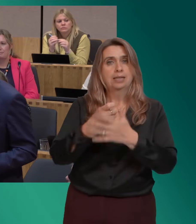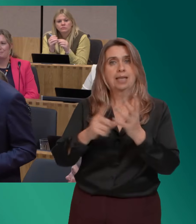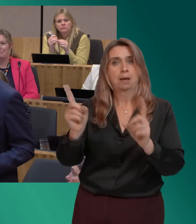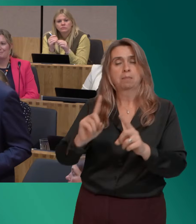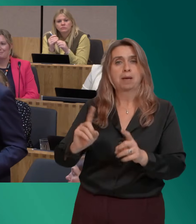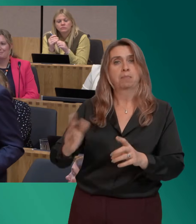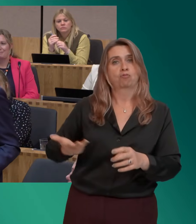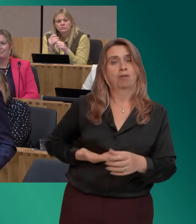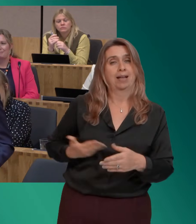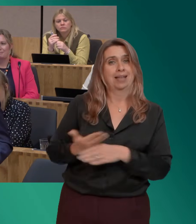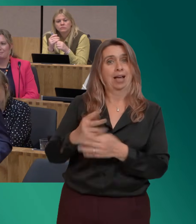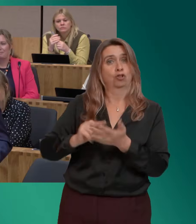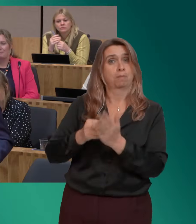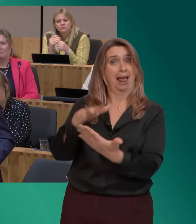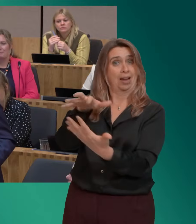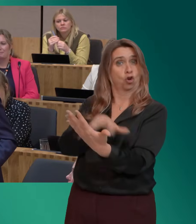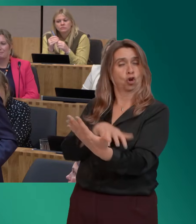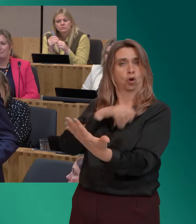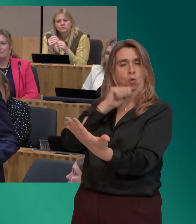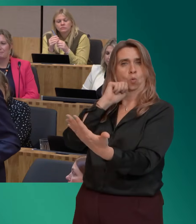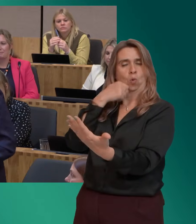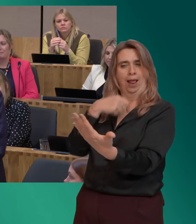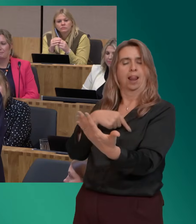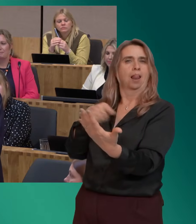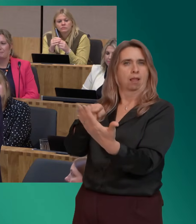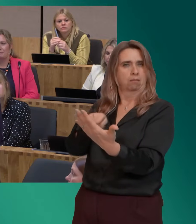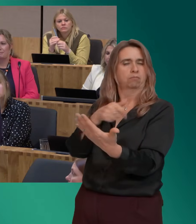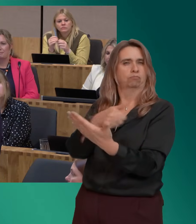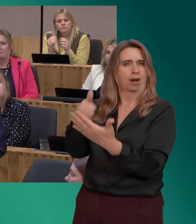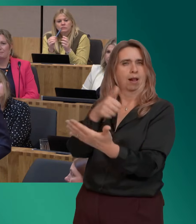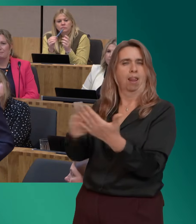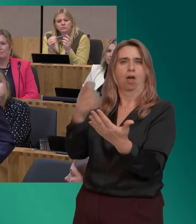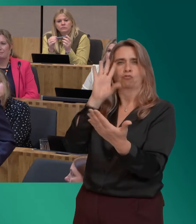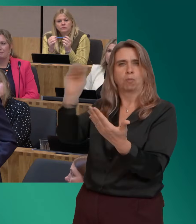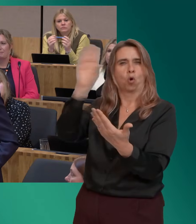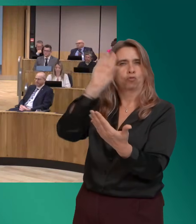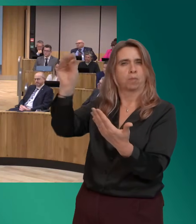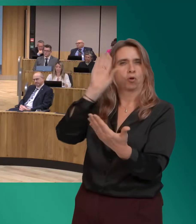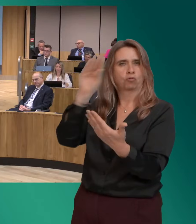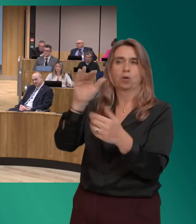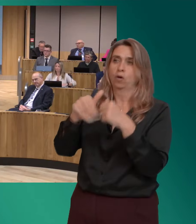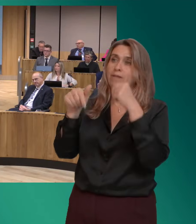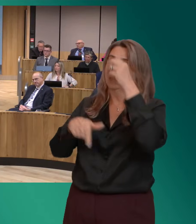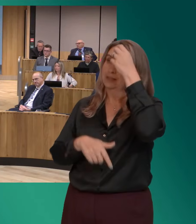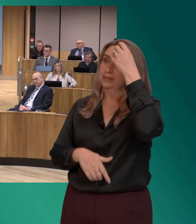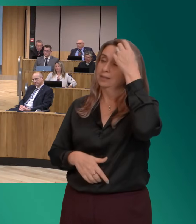Action Plan with clear lines of accountability and regular and transparent reporting on progress.